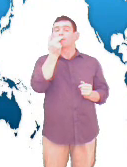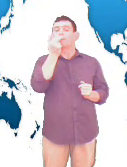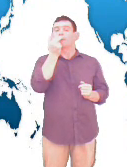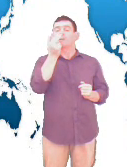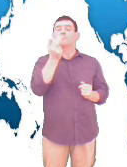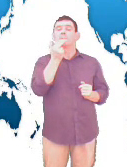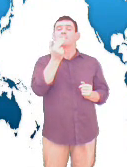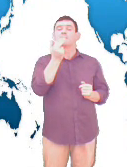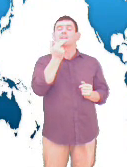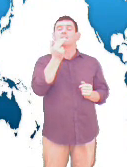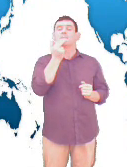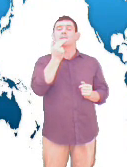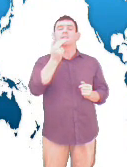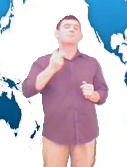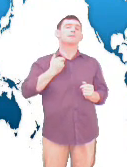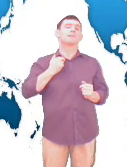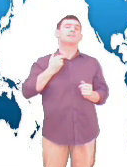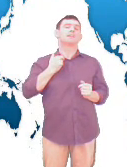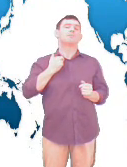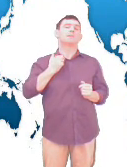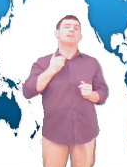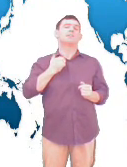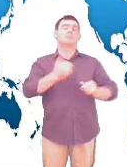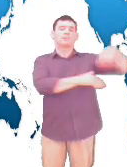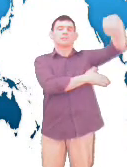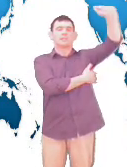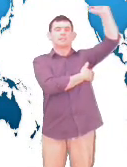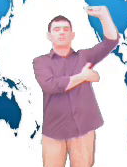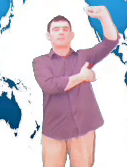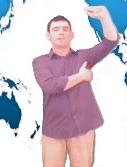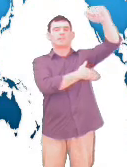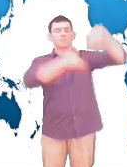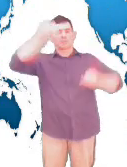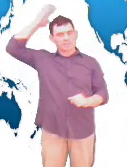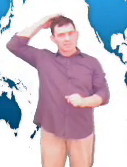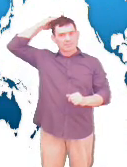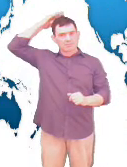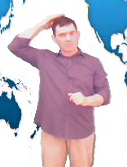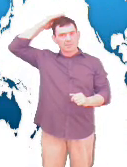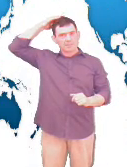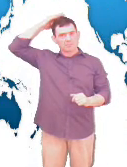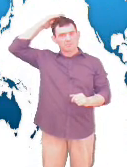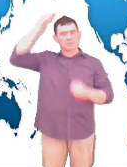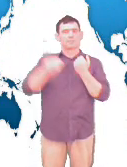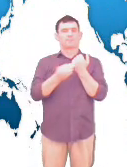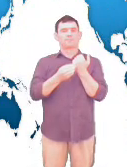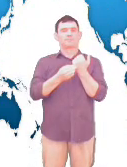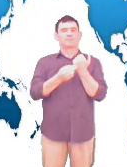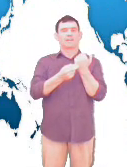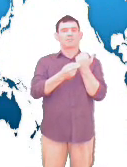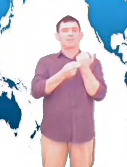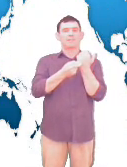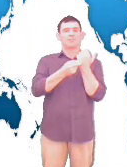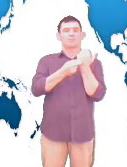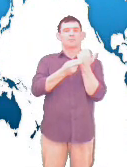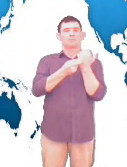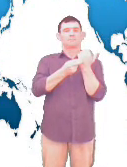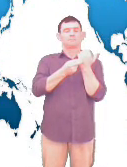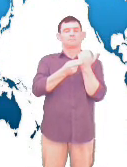that remaining number, that remaining number, that remaining number, that remaining number, that remaining number, that remaining number.